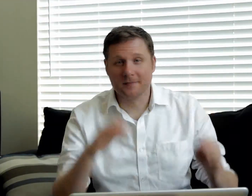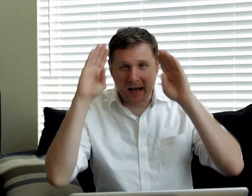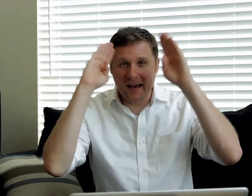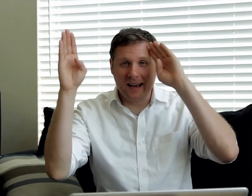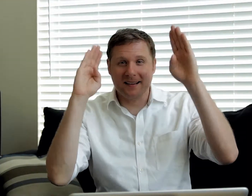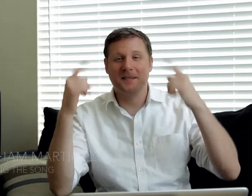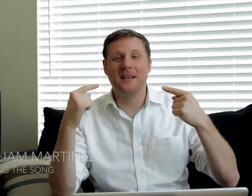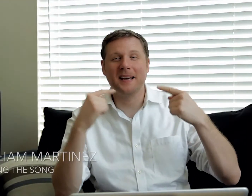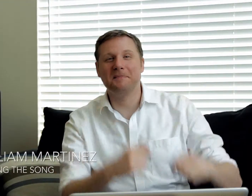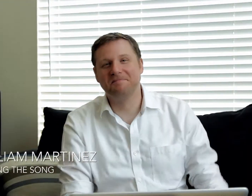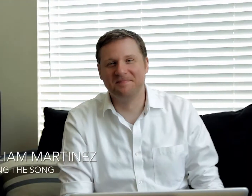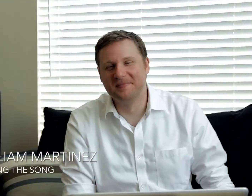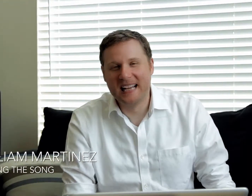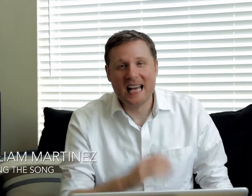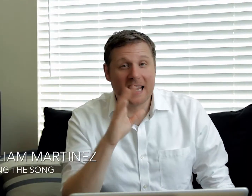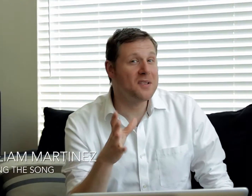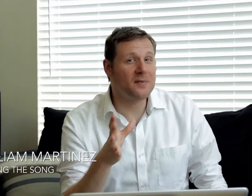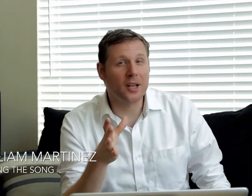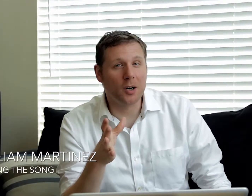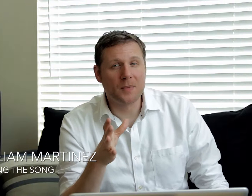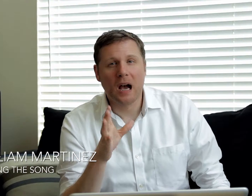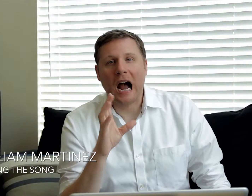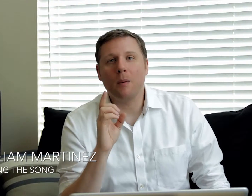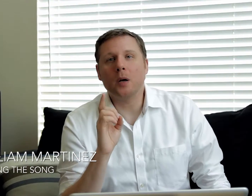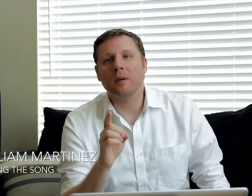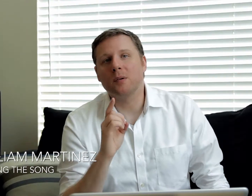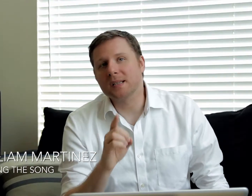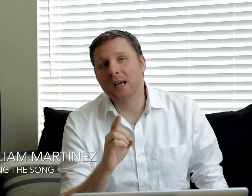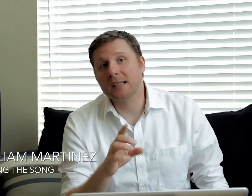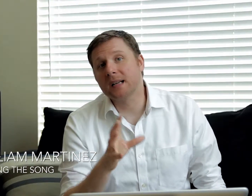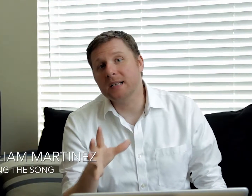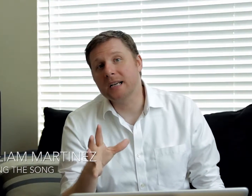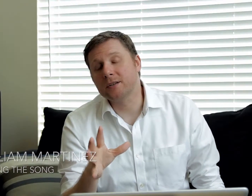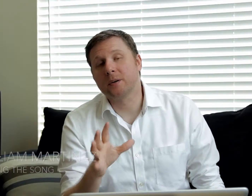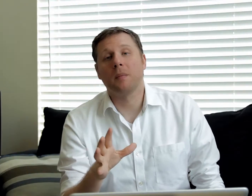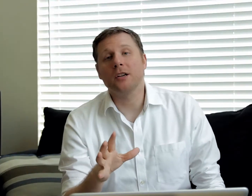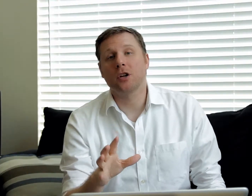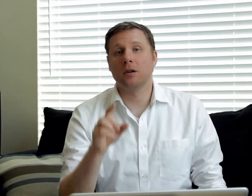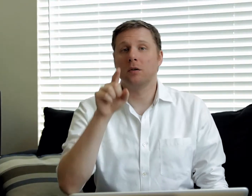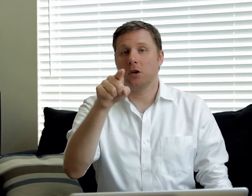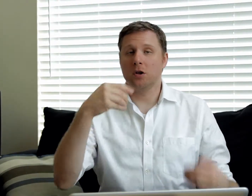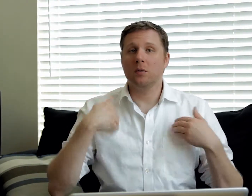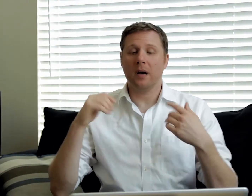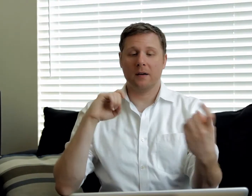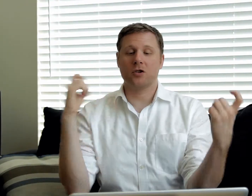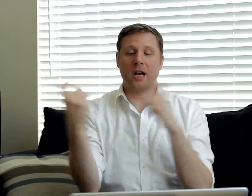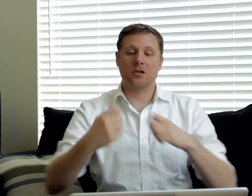Hey, me again. In this video, I want to review the signs that I teach during my show, You Have Changed